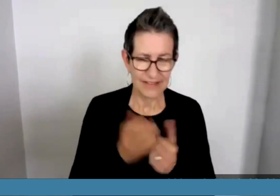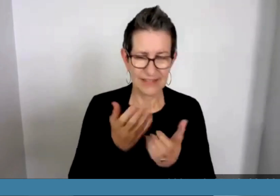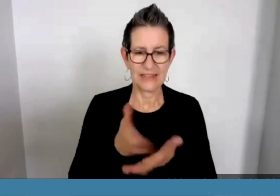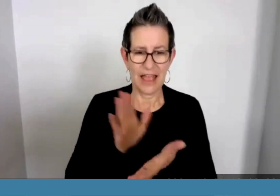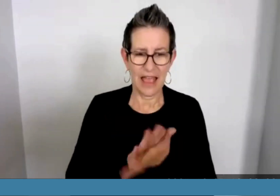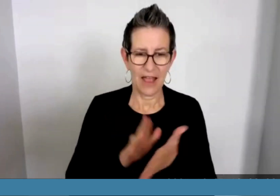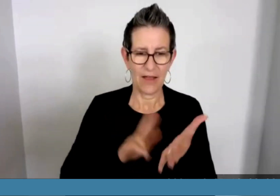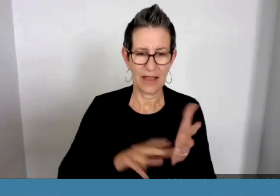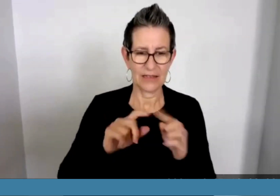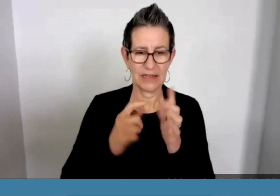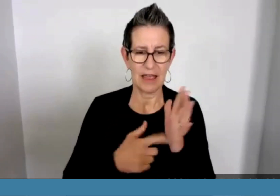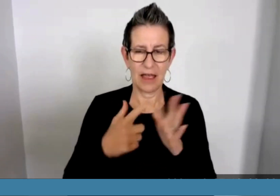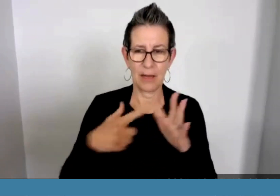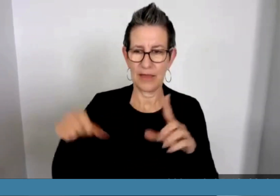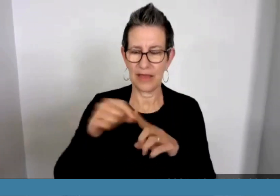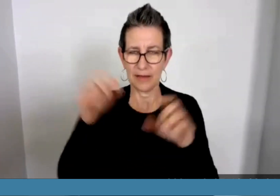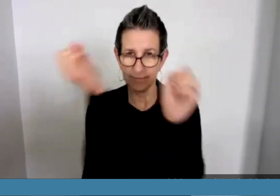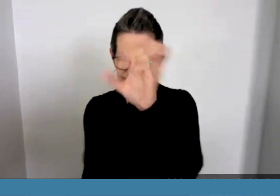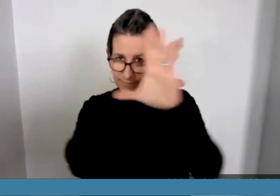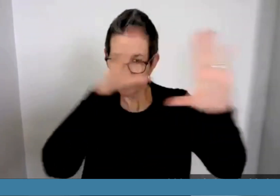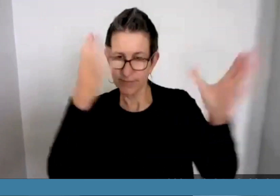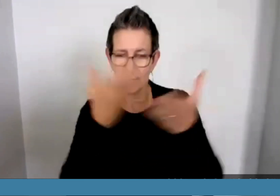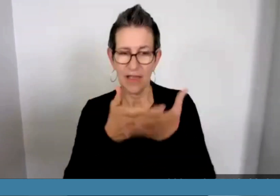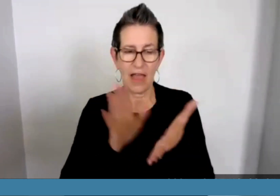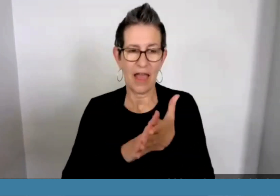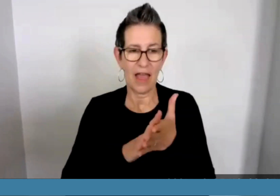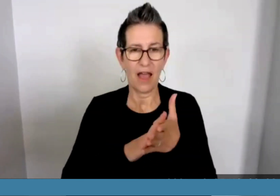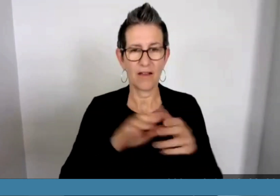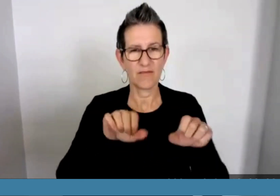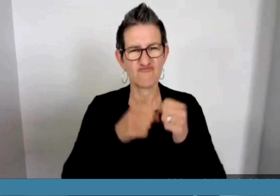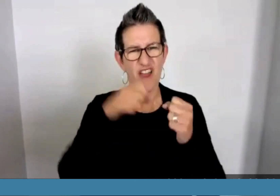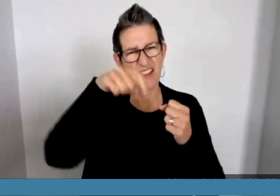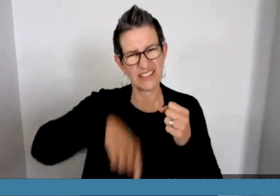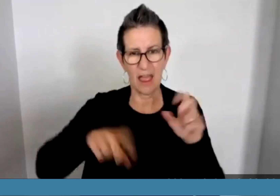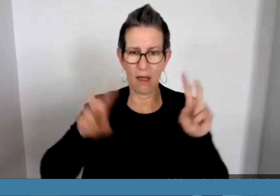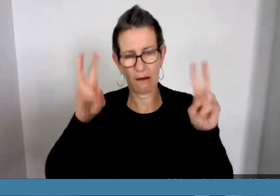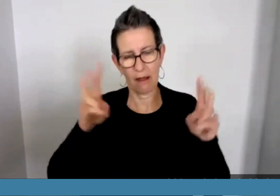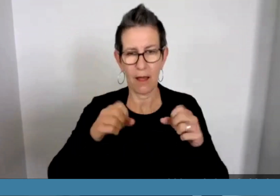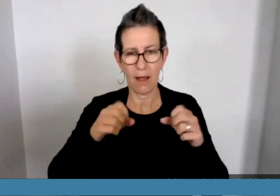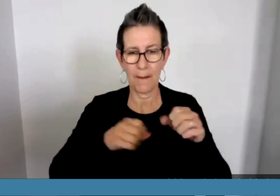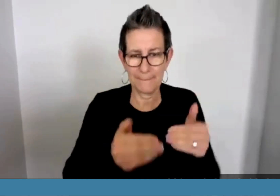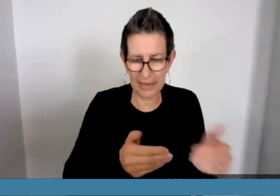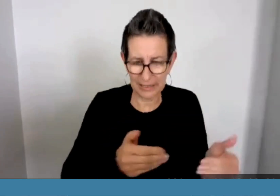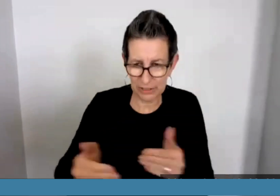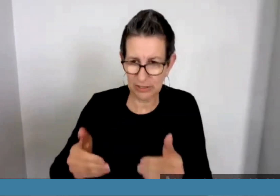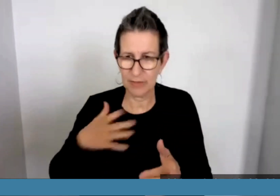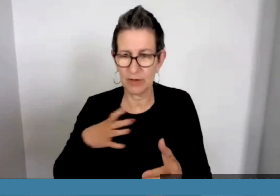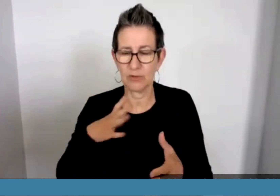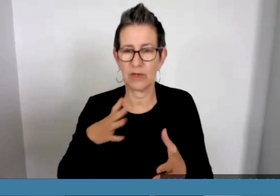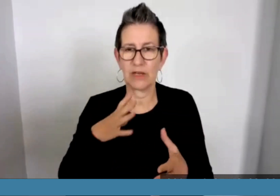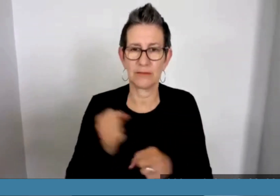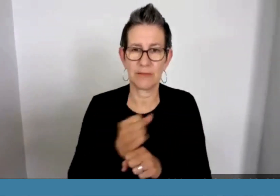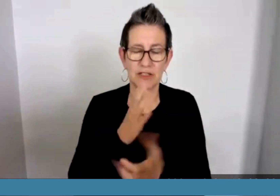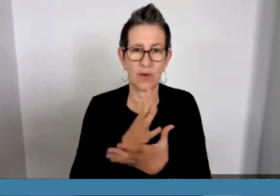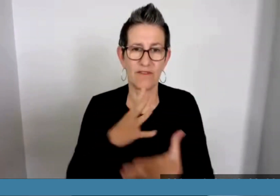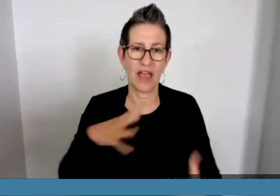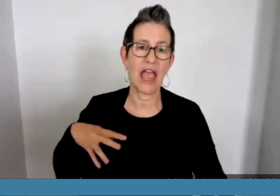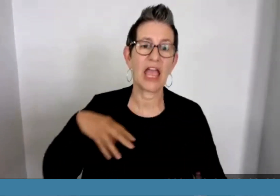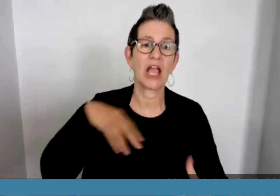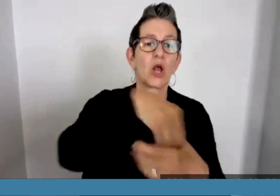NDRP envisage the breakdown of the budget, given both the requirement for inclusive research and true